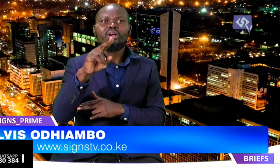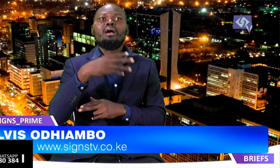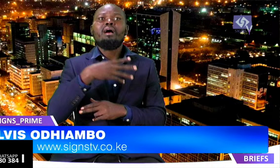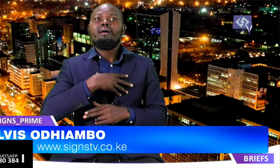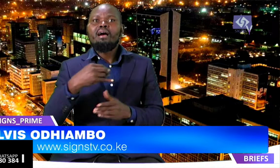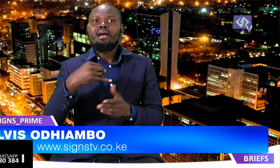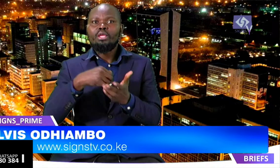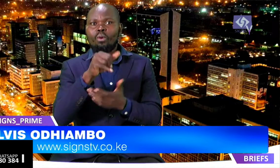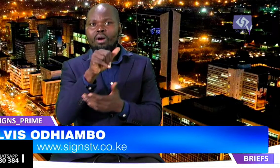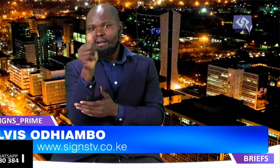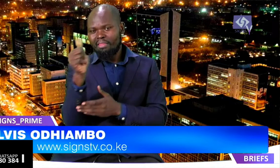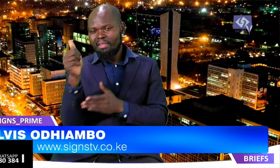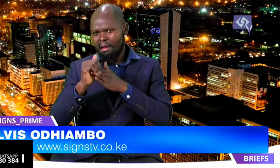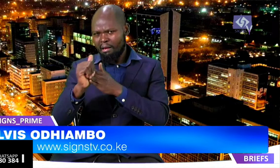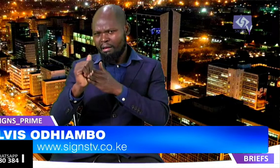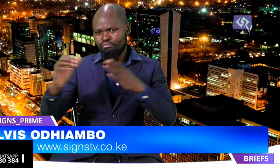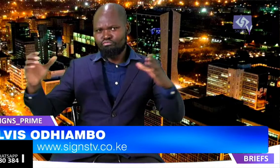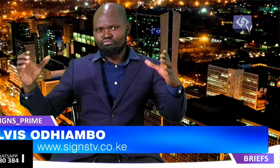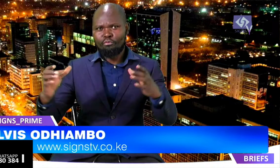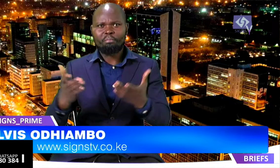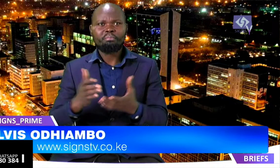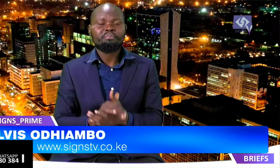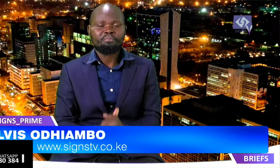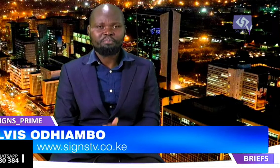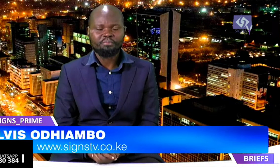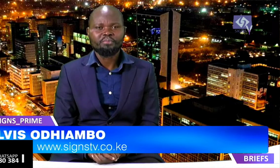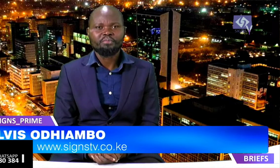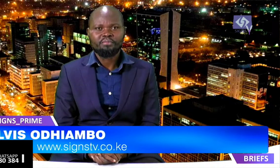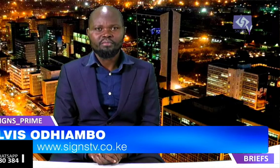Gevalis and other regional leaders.